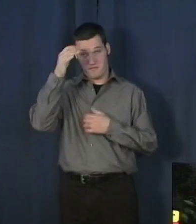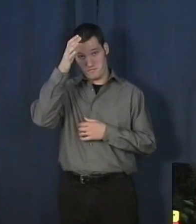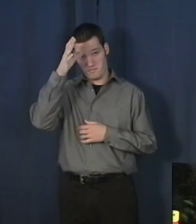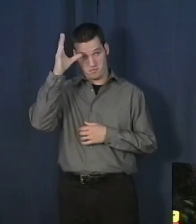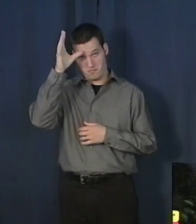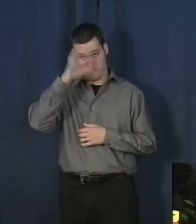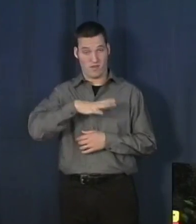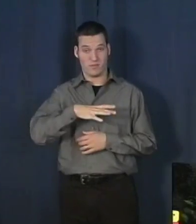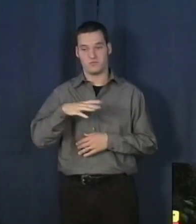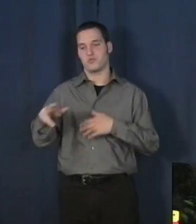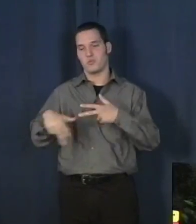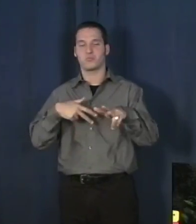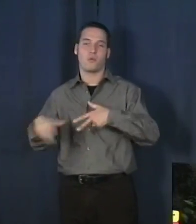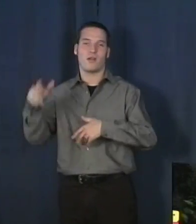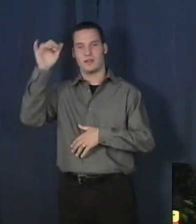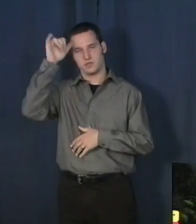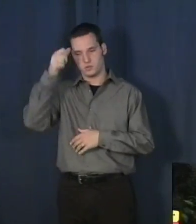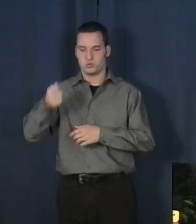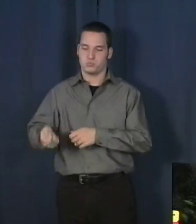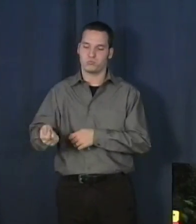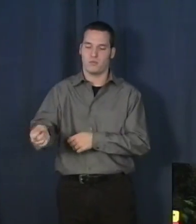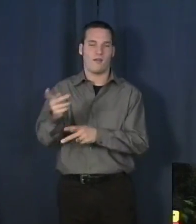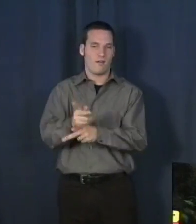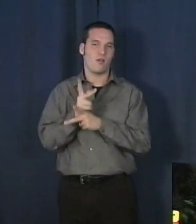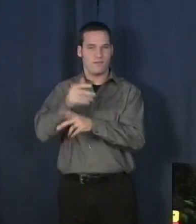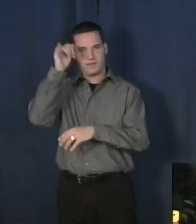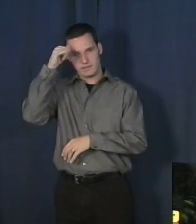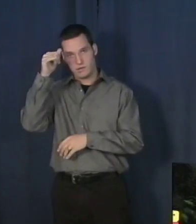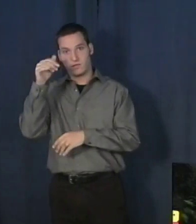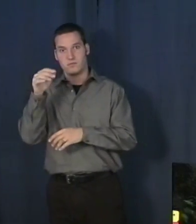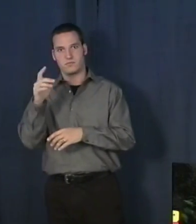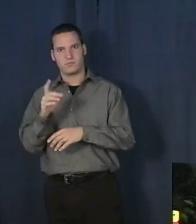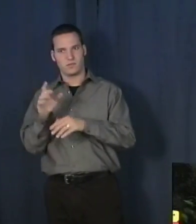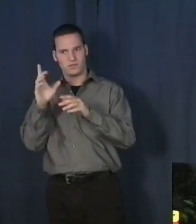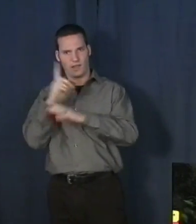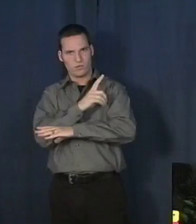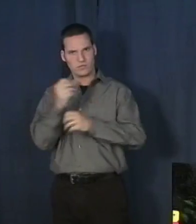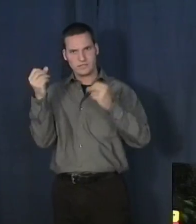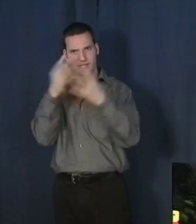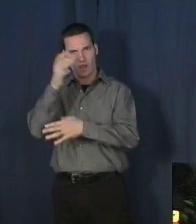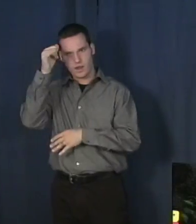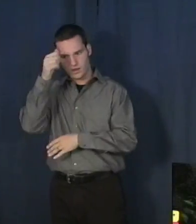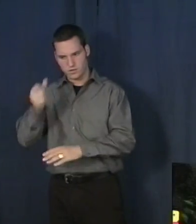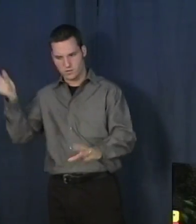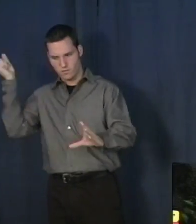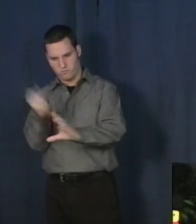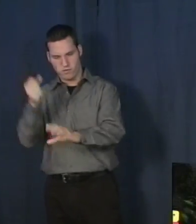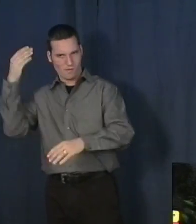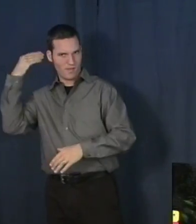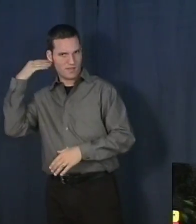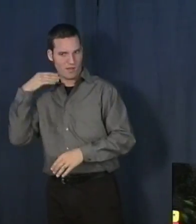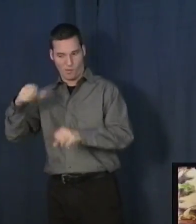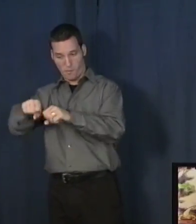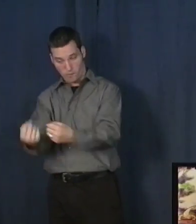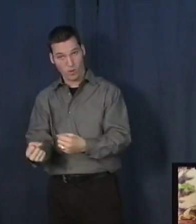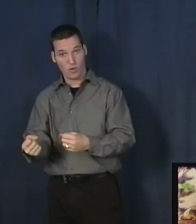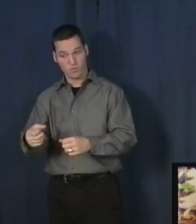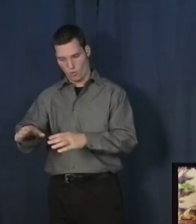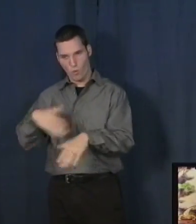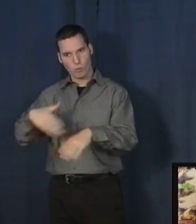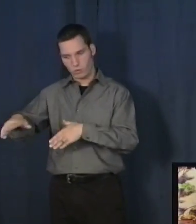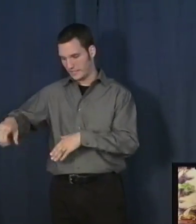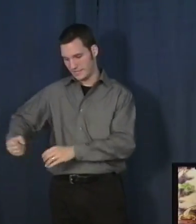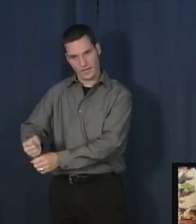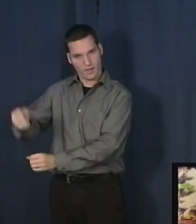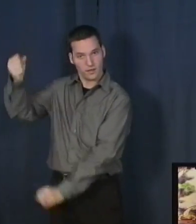fella, 400 years ago, was out walking his cows, taking care of his cows, and apparently a dinosaur scared his cows, and he hit the thing on the back of the neck and broke its